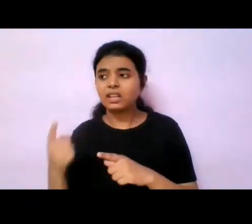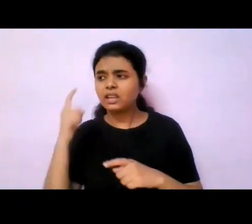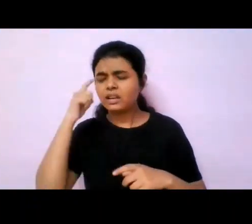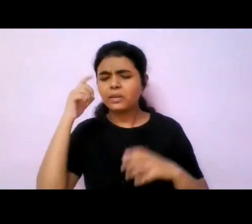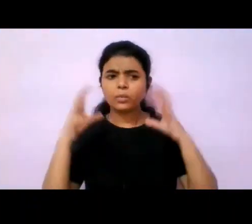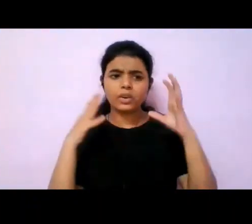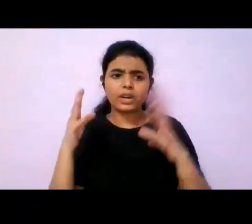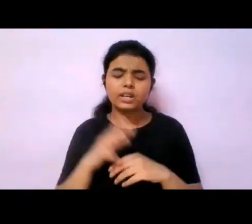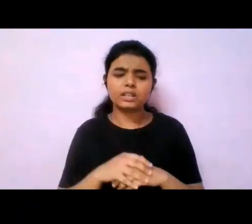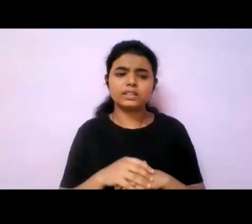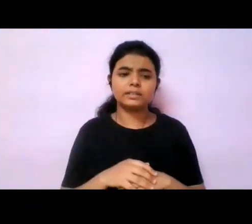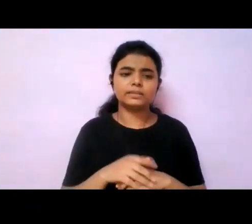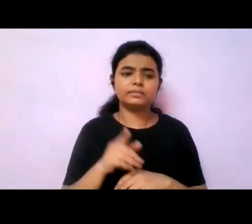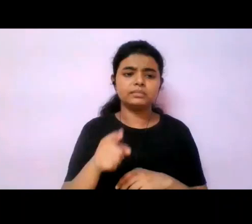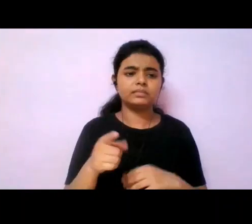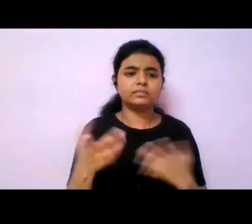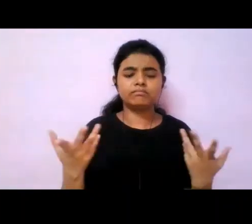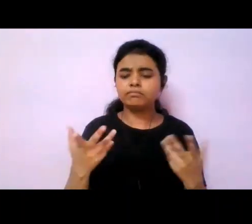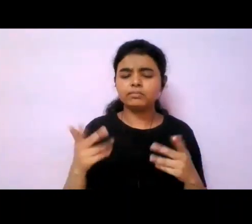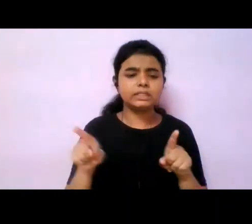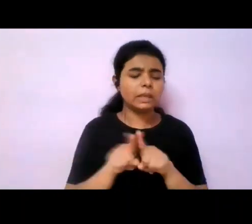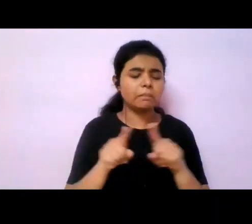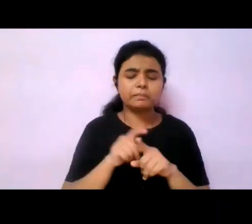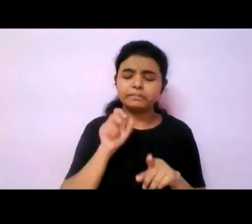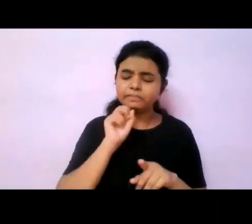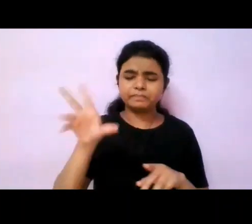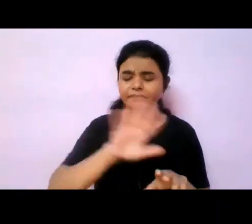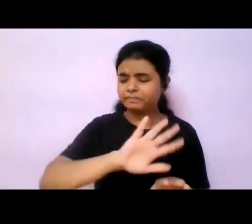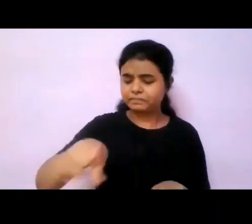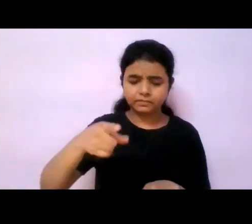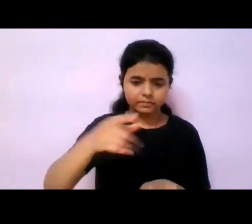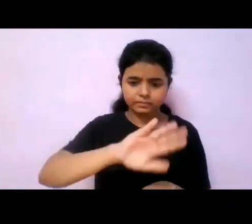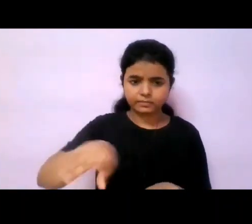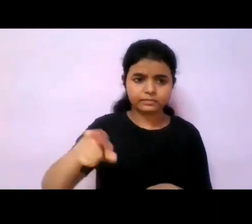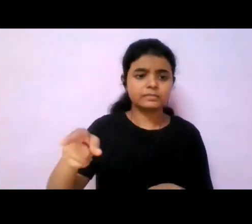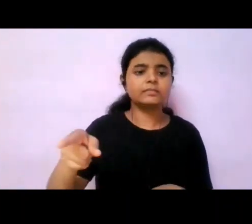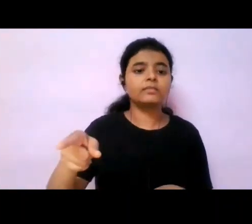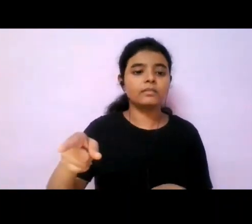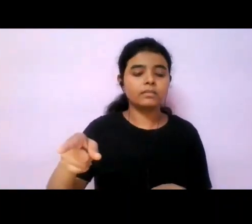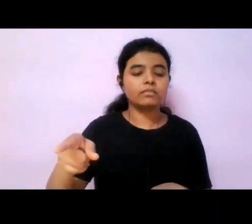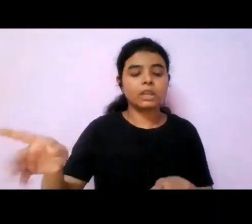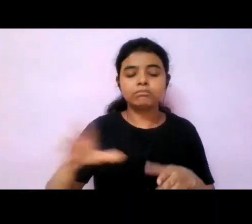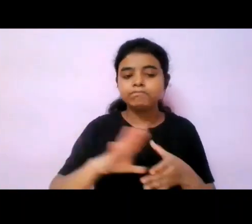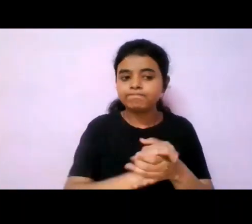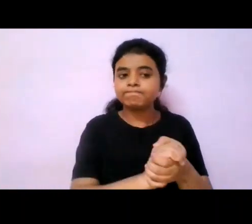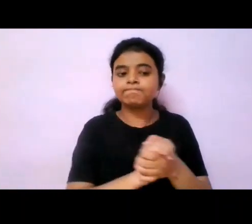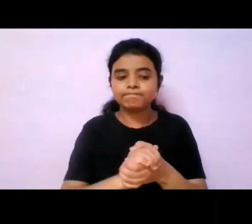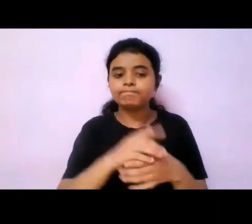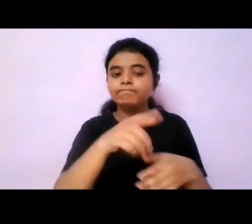Nicola shout at Joe to get a move on. Sean